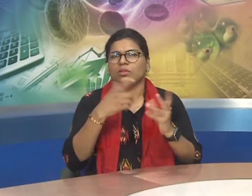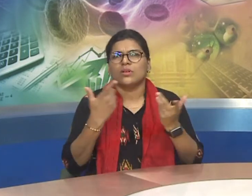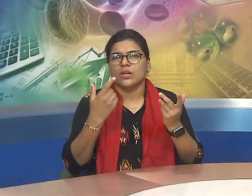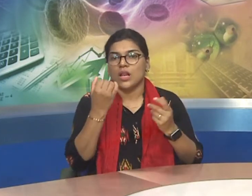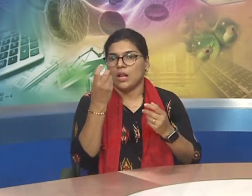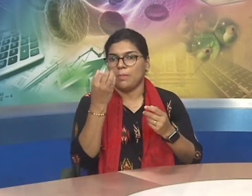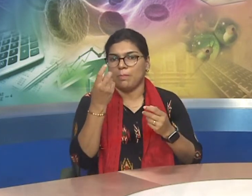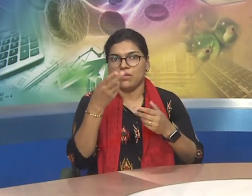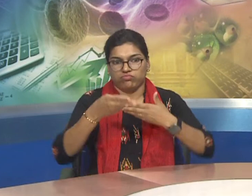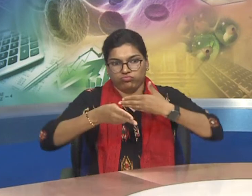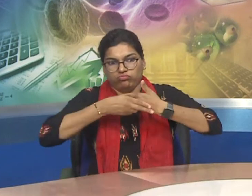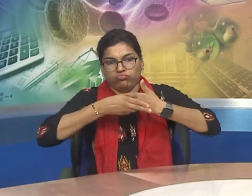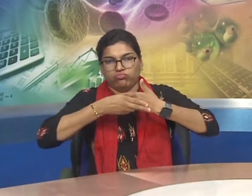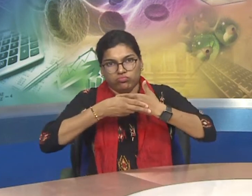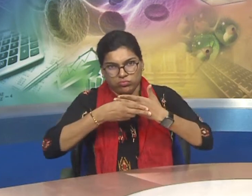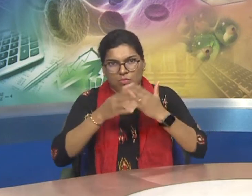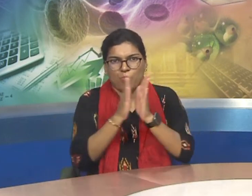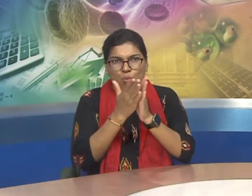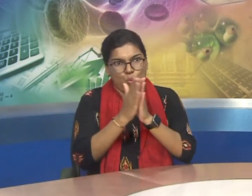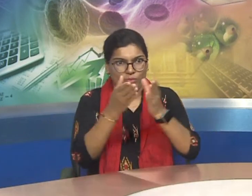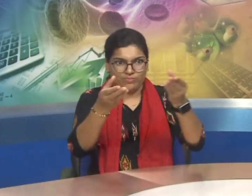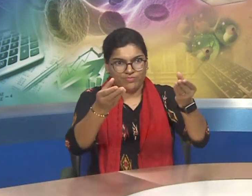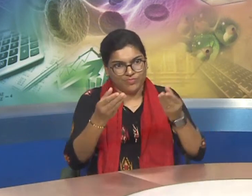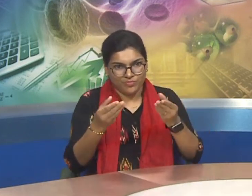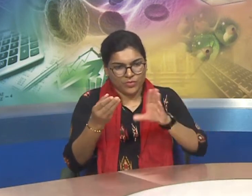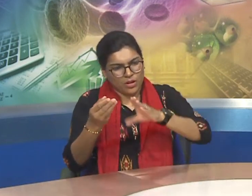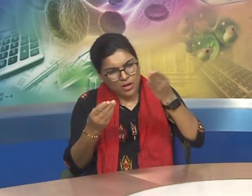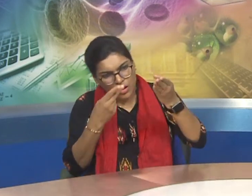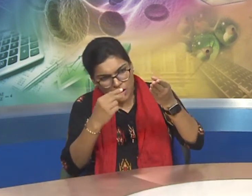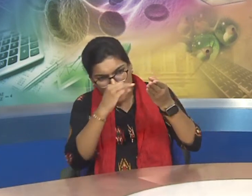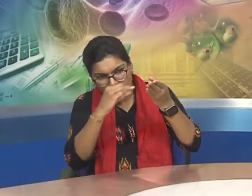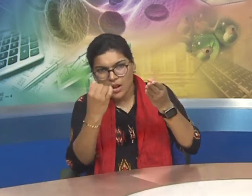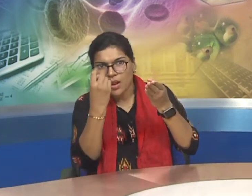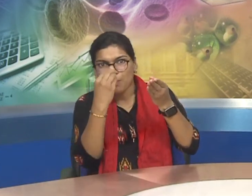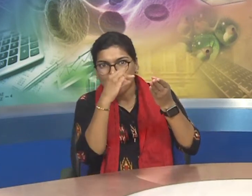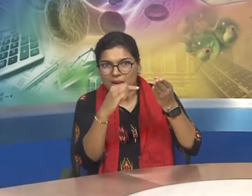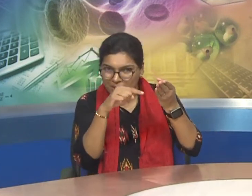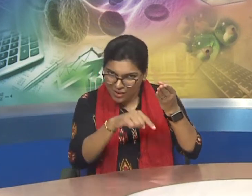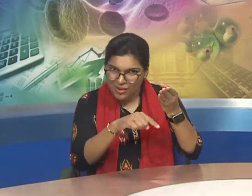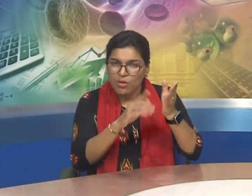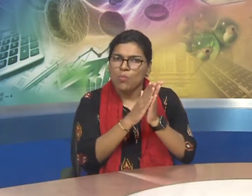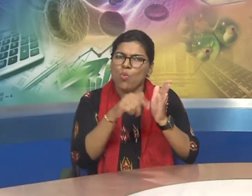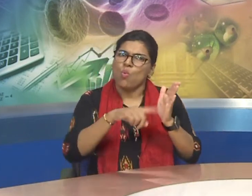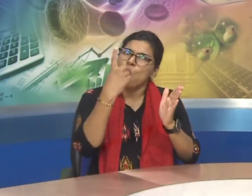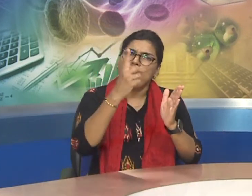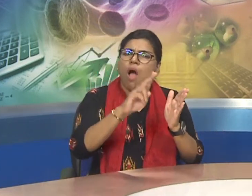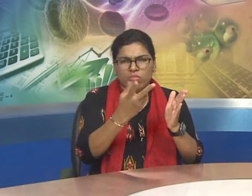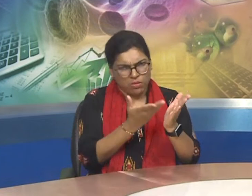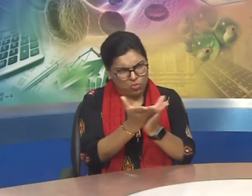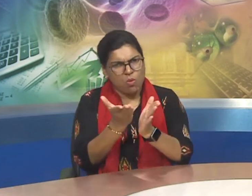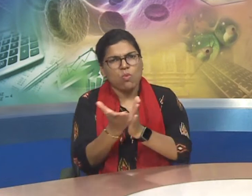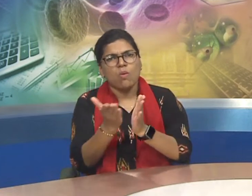Let us now understand the serial control. This is the fourth point. In this, first